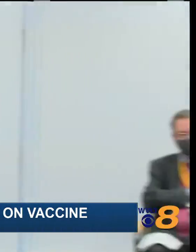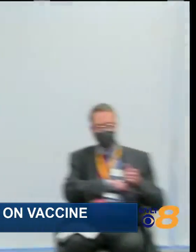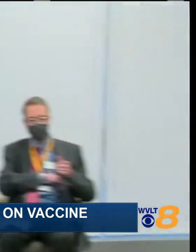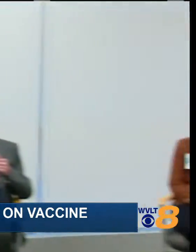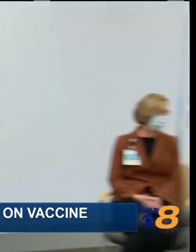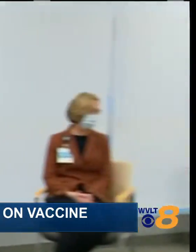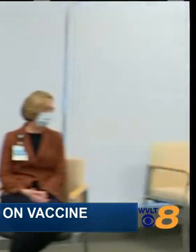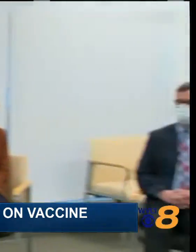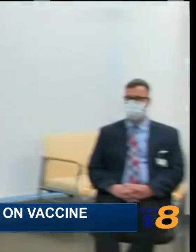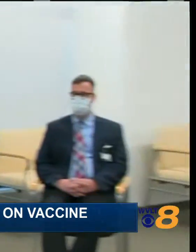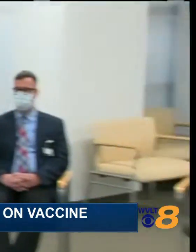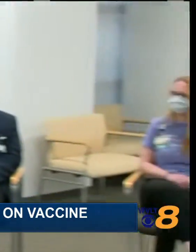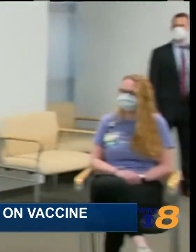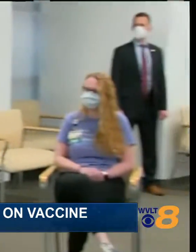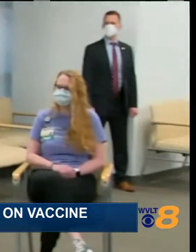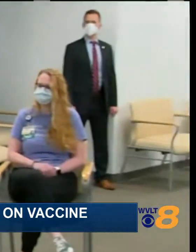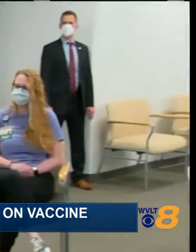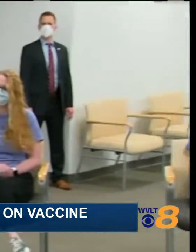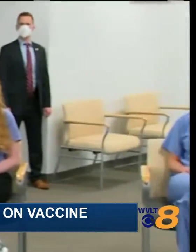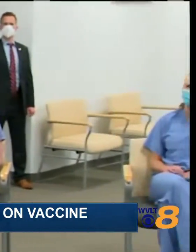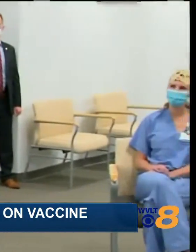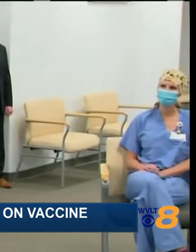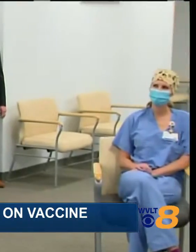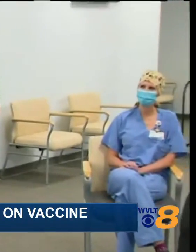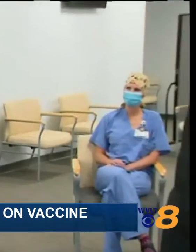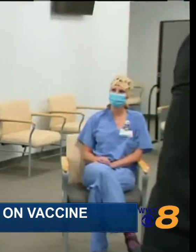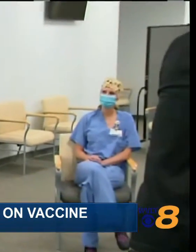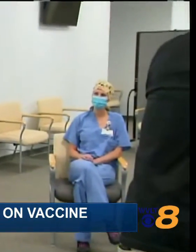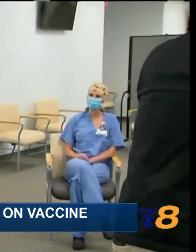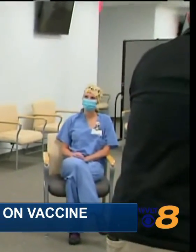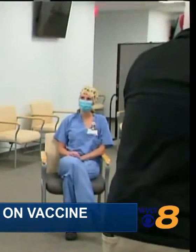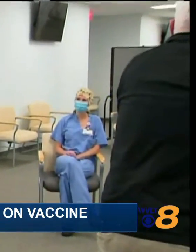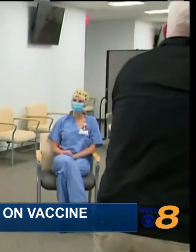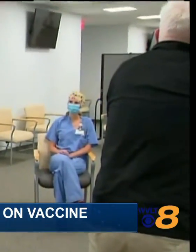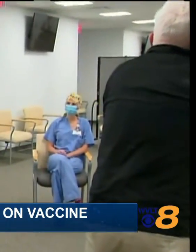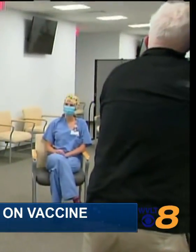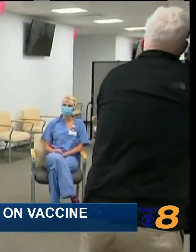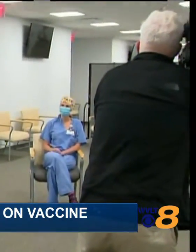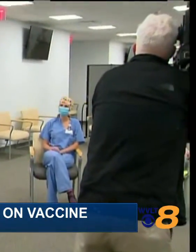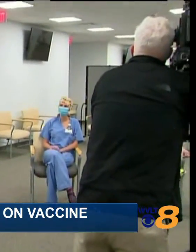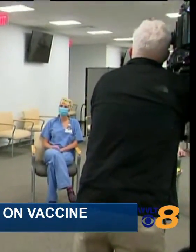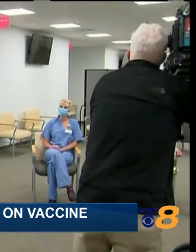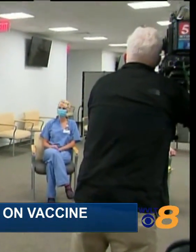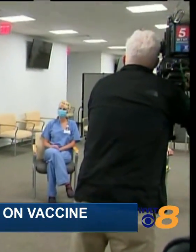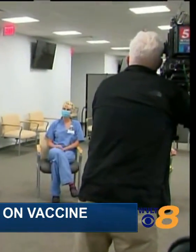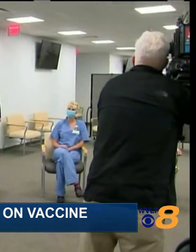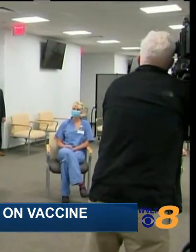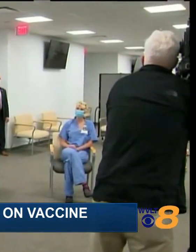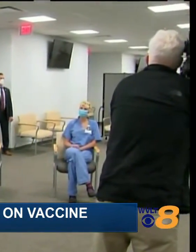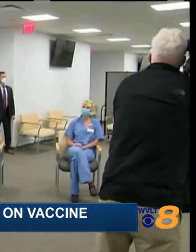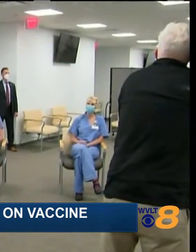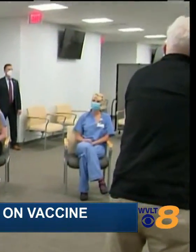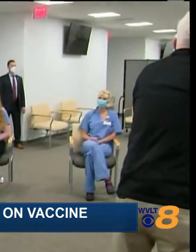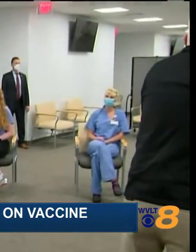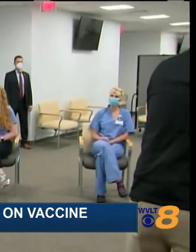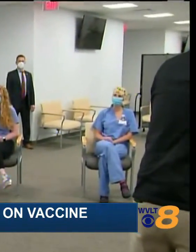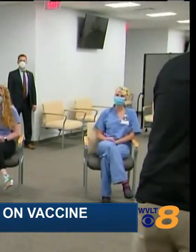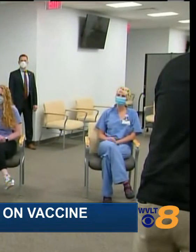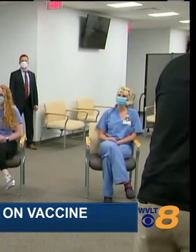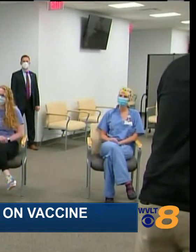for caring for and nursing Tennesseans back to health, fighting through some of the worst days of this